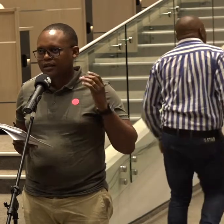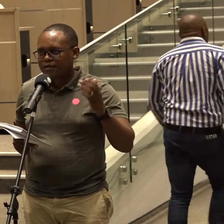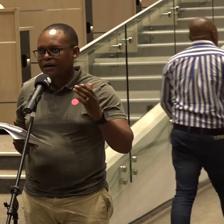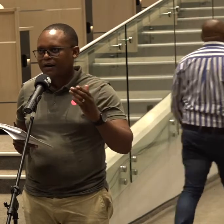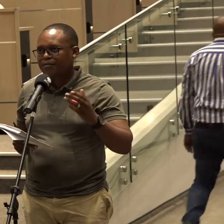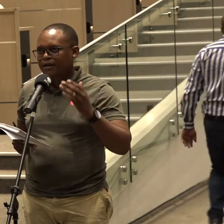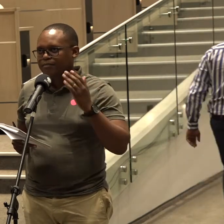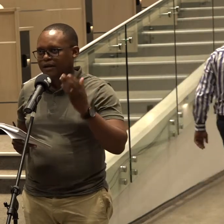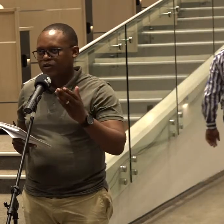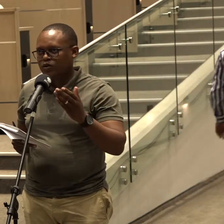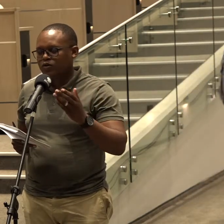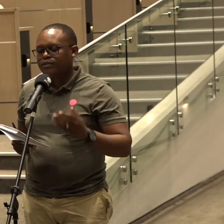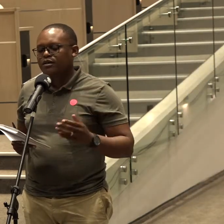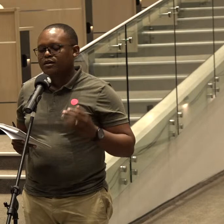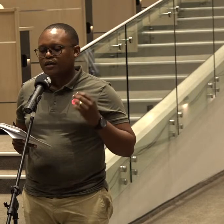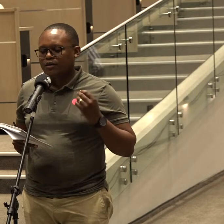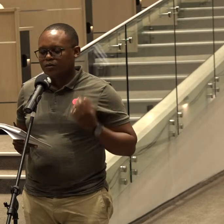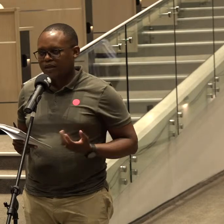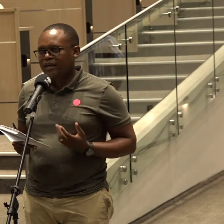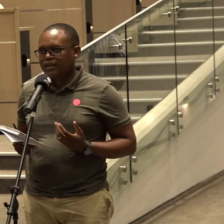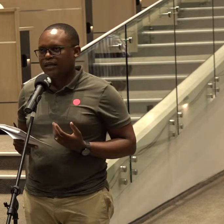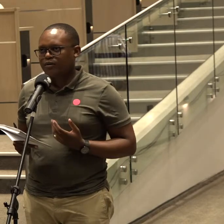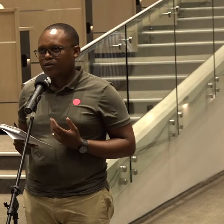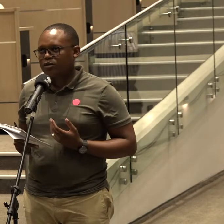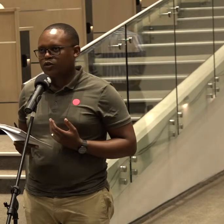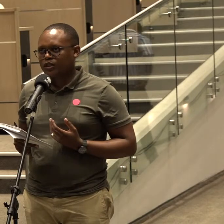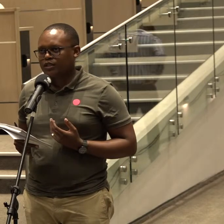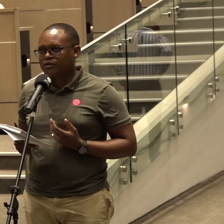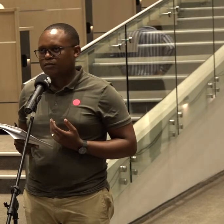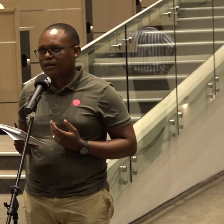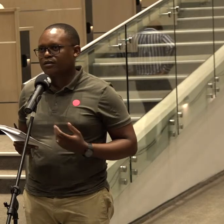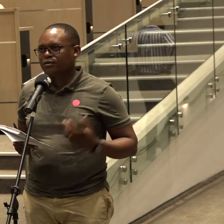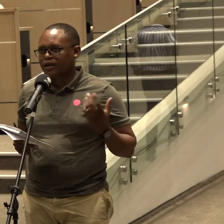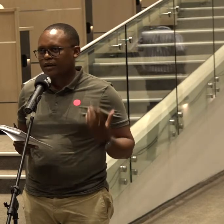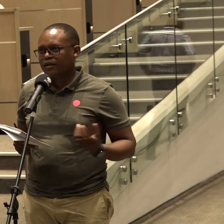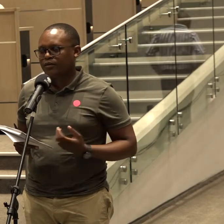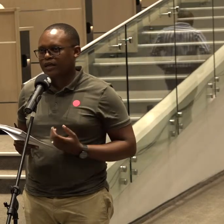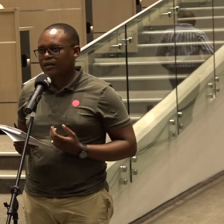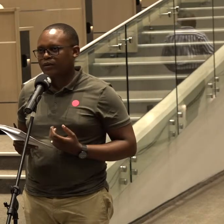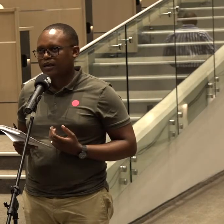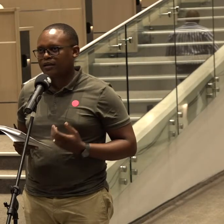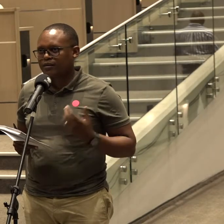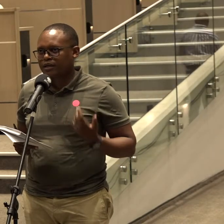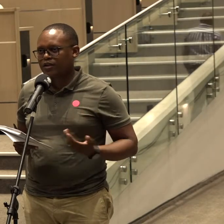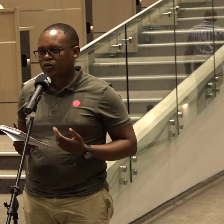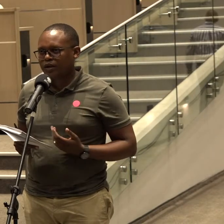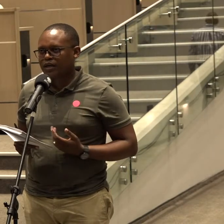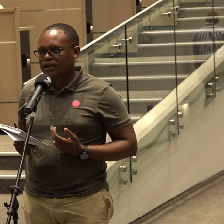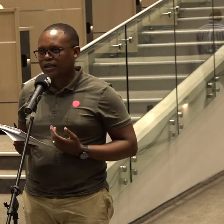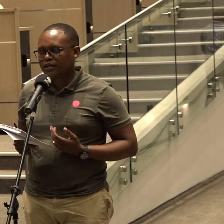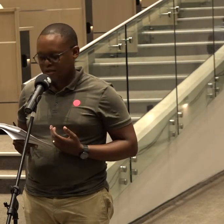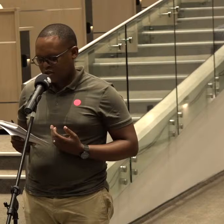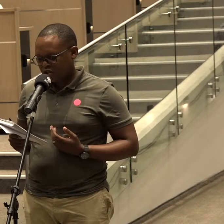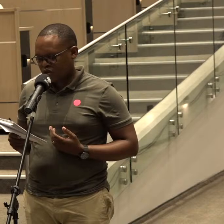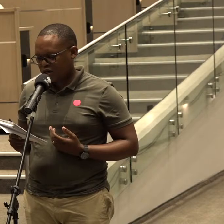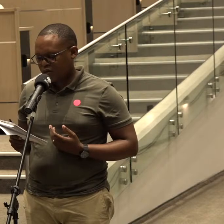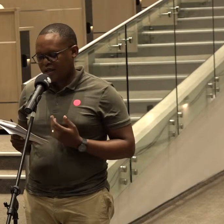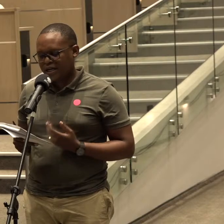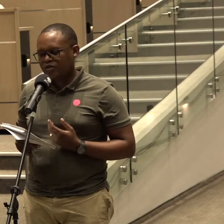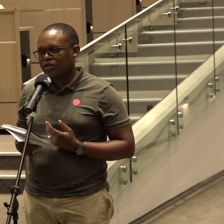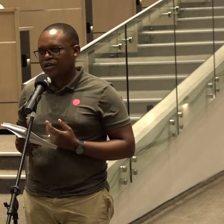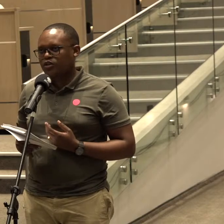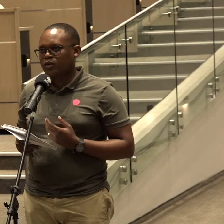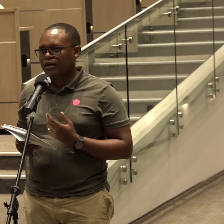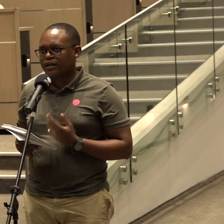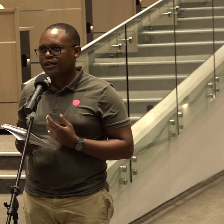in the parliament by you we can get our opportunities back we again we can we can get to work okay so